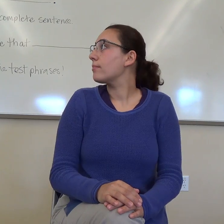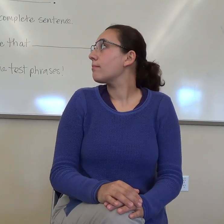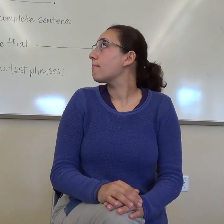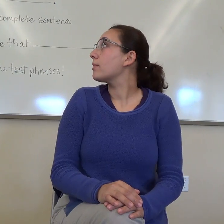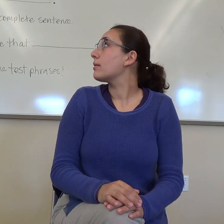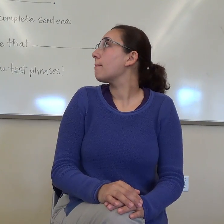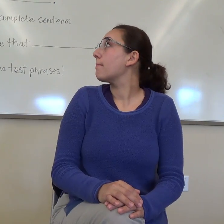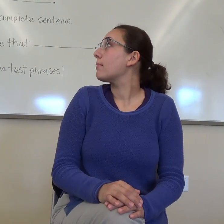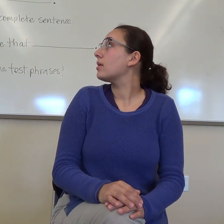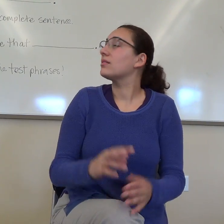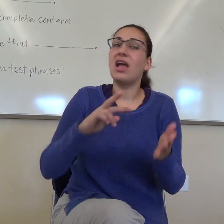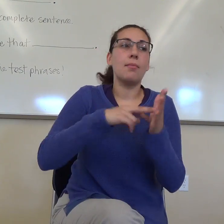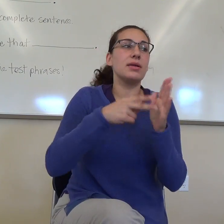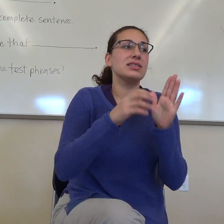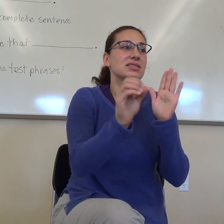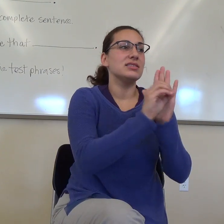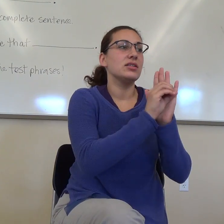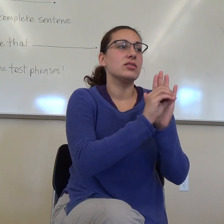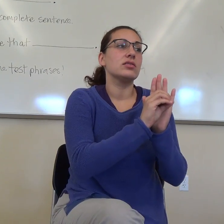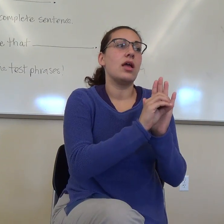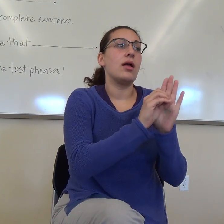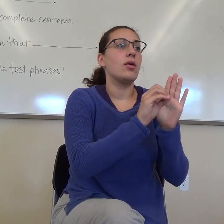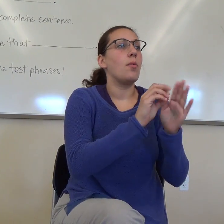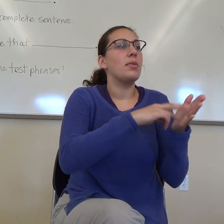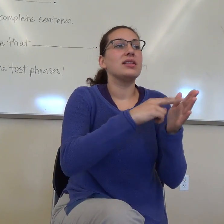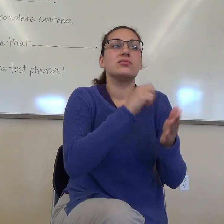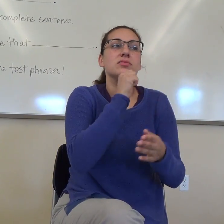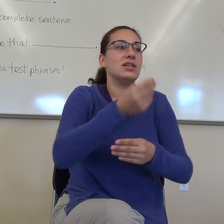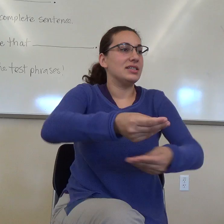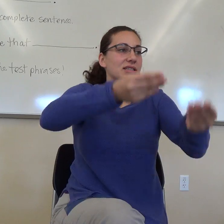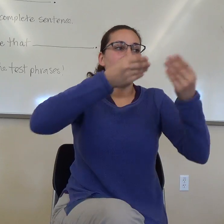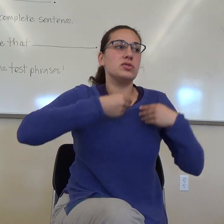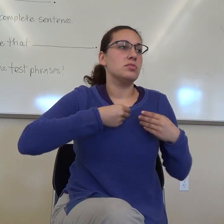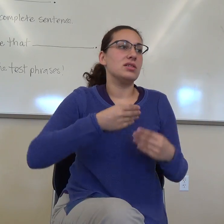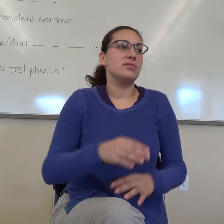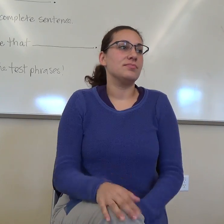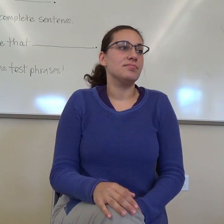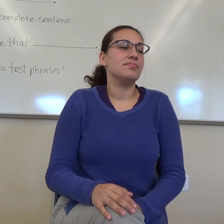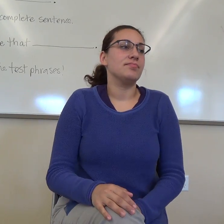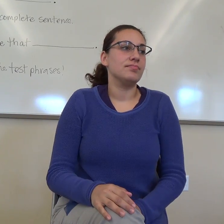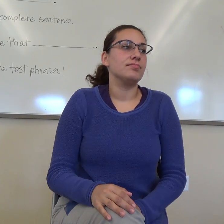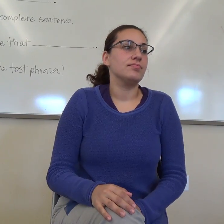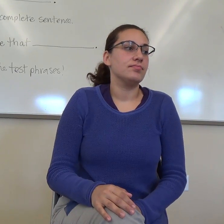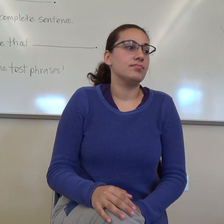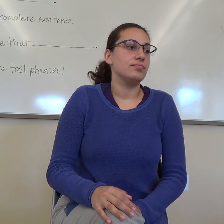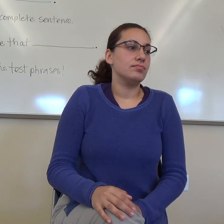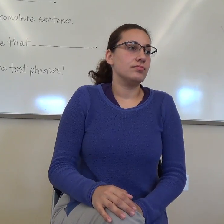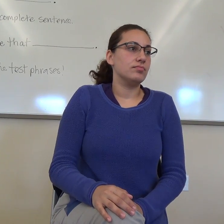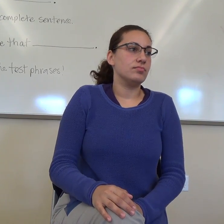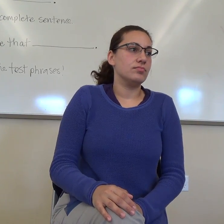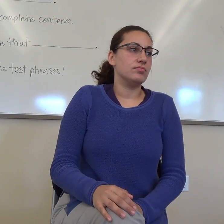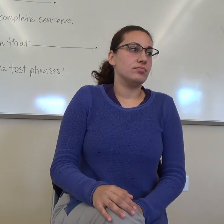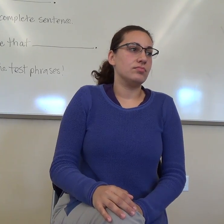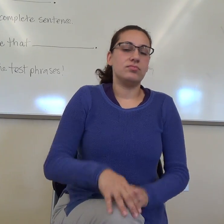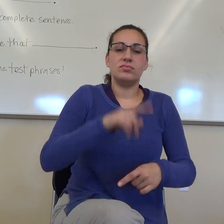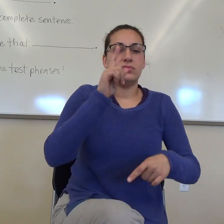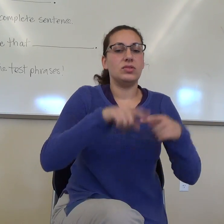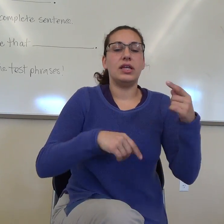means that you just didn't turn it in, I just didn't get it from you, okay? So you can't turn that one in, but if you have a